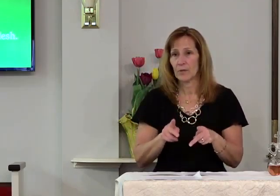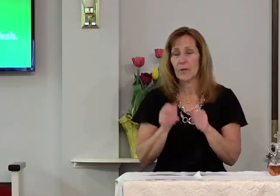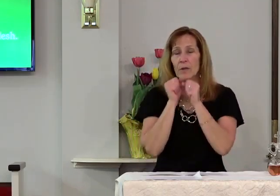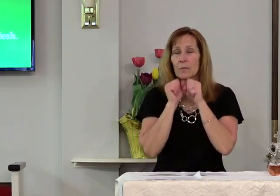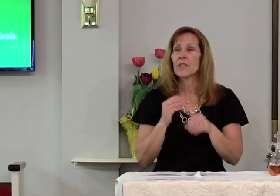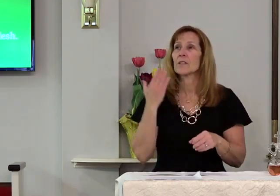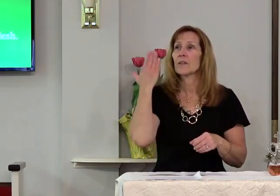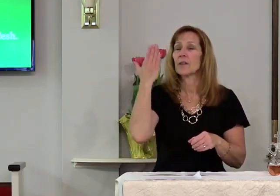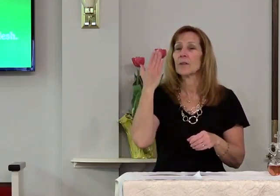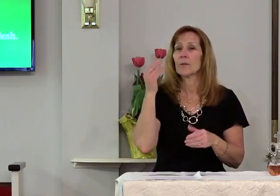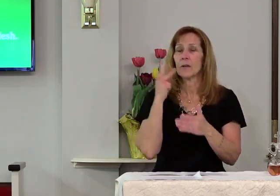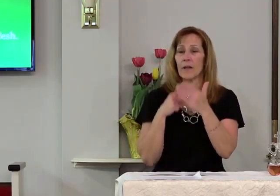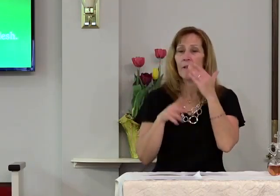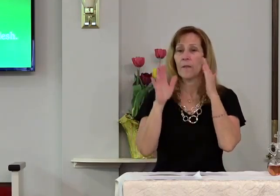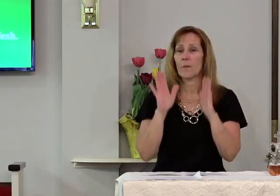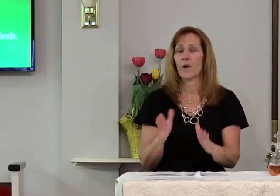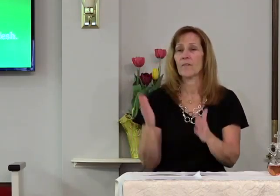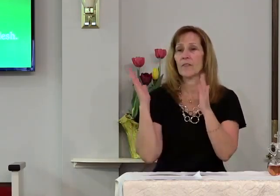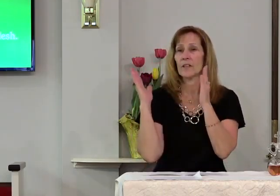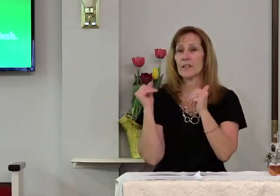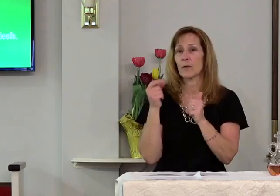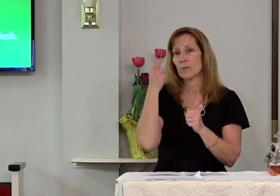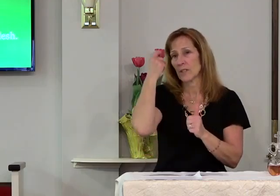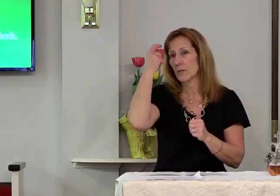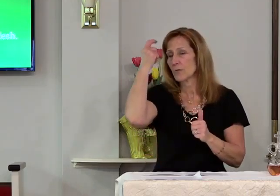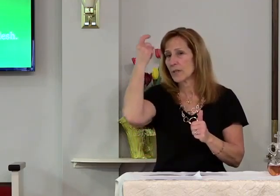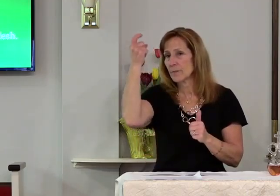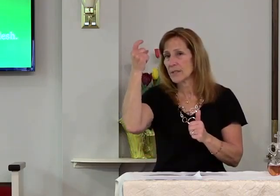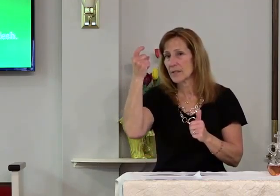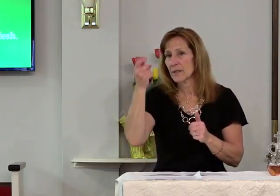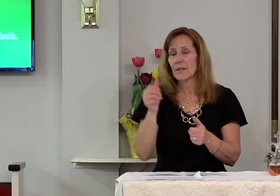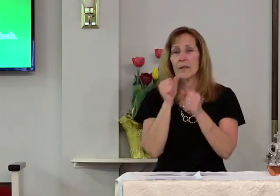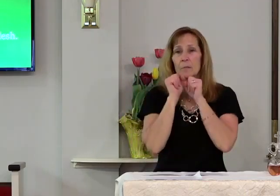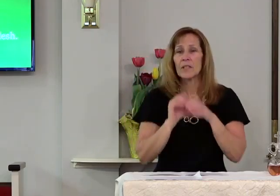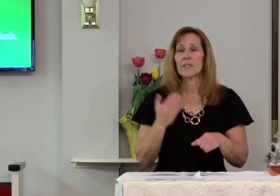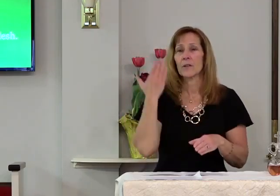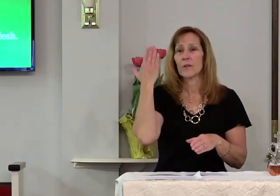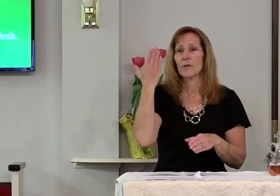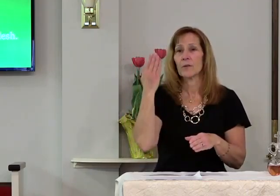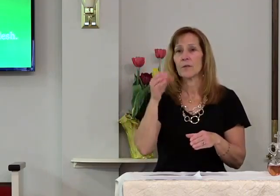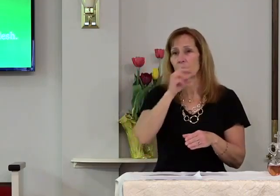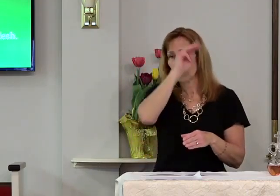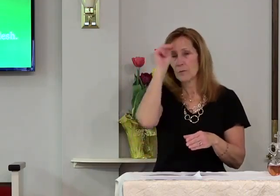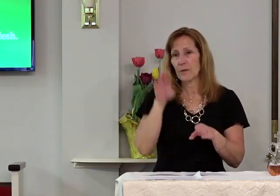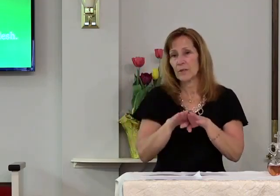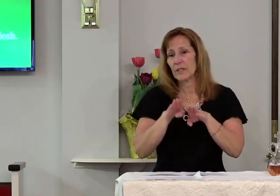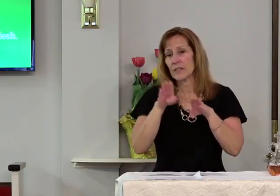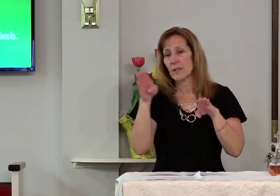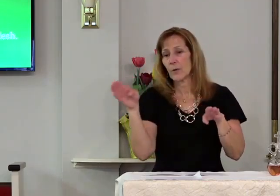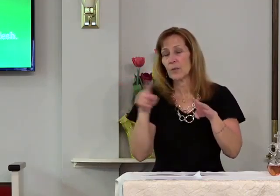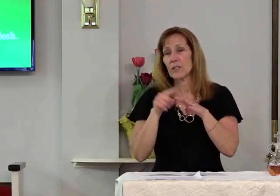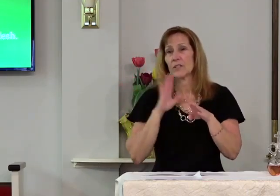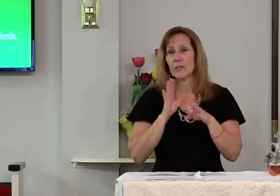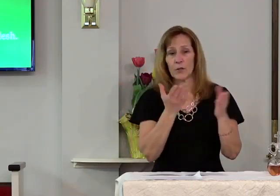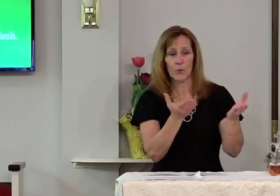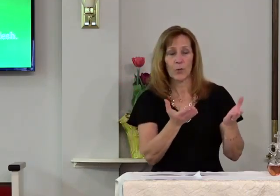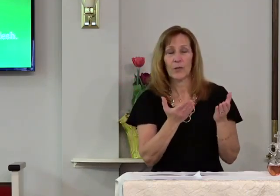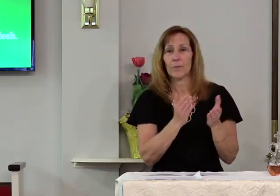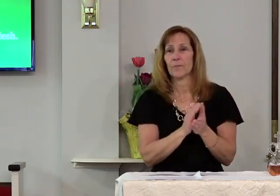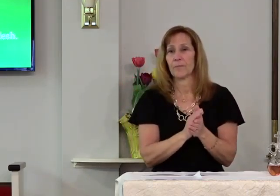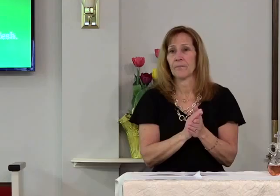blessed are you in the prophet's hopes and dreams blessed are you for mary's openness to your will